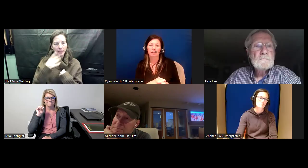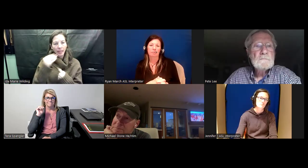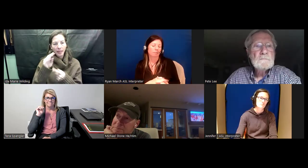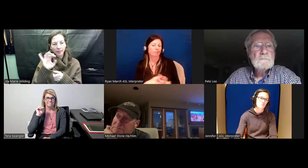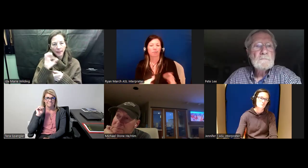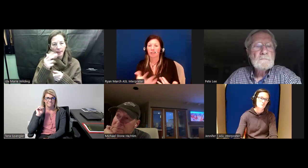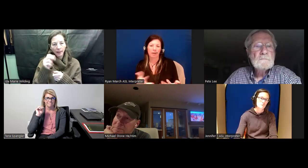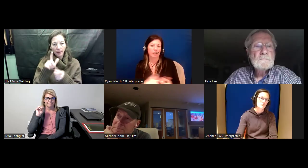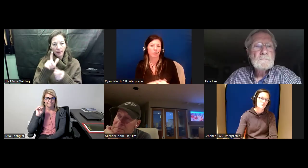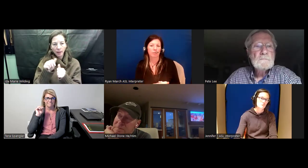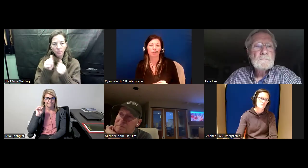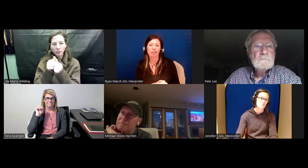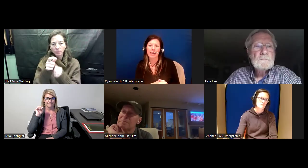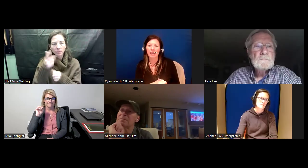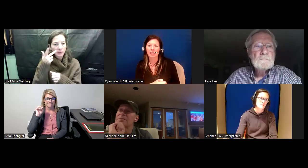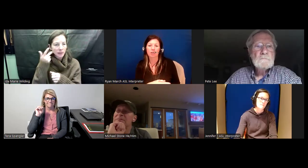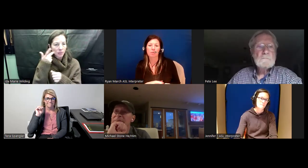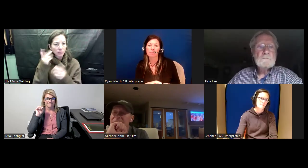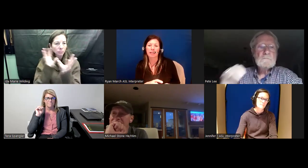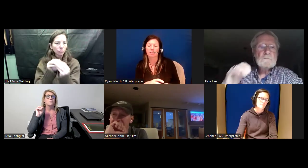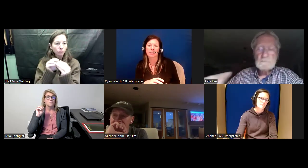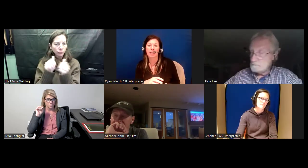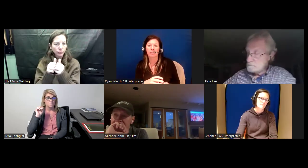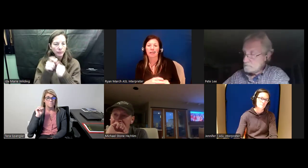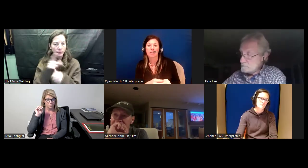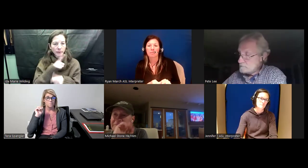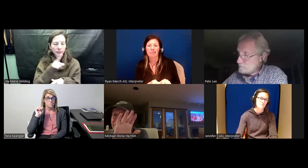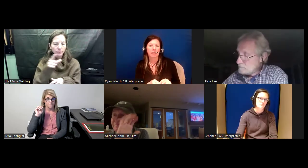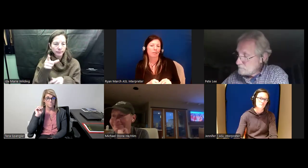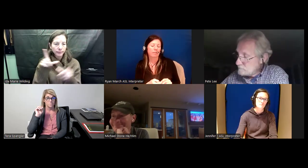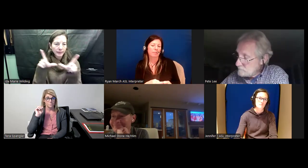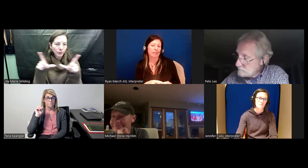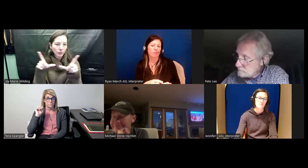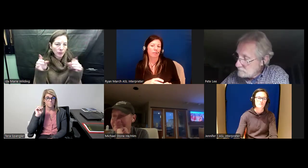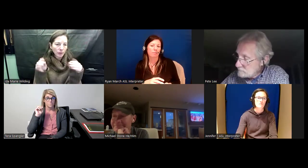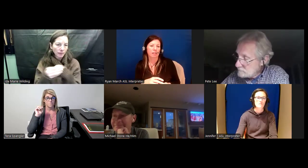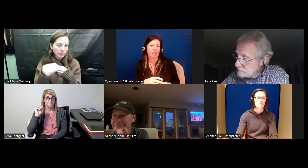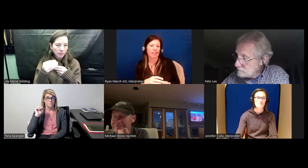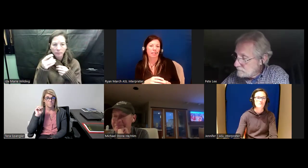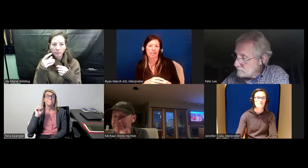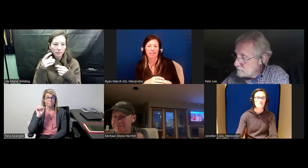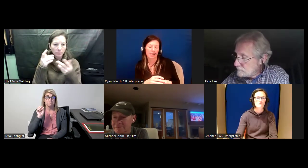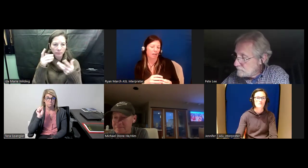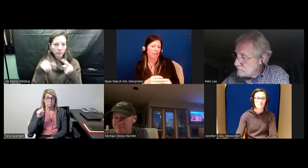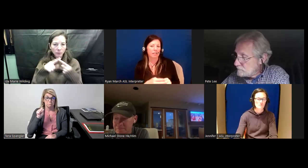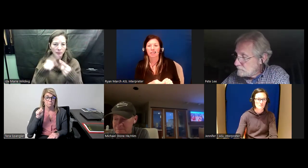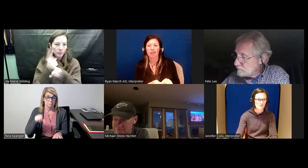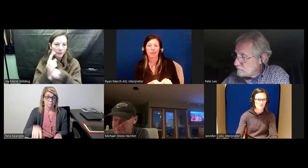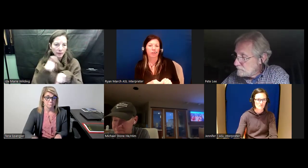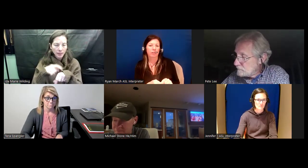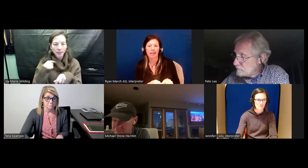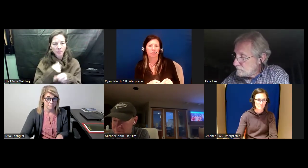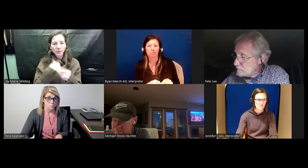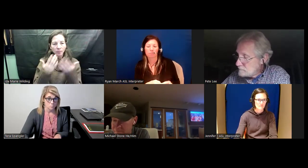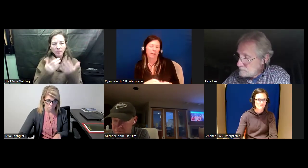what how do we approach that? And so, Michael, yeah, um, I've been meeting with Michael and Tara. So I